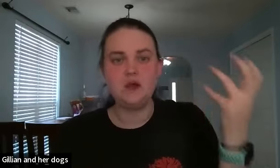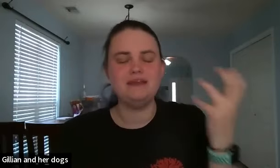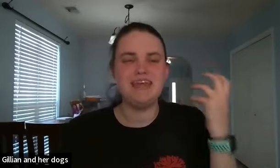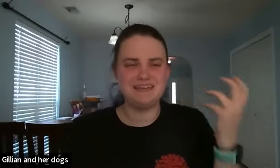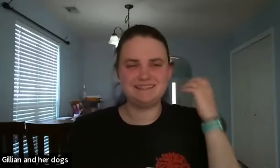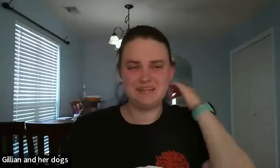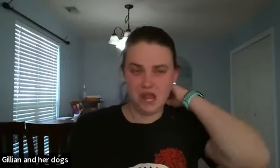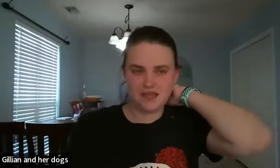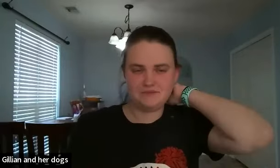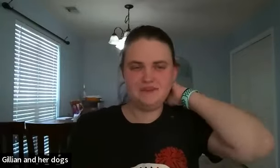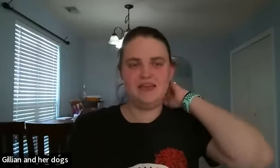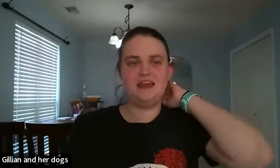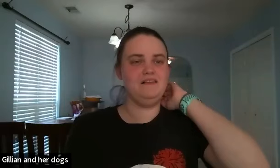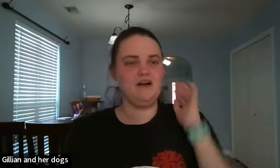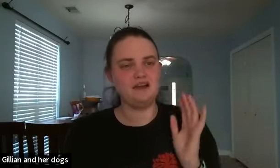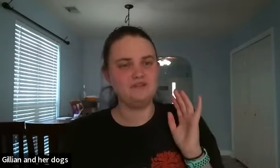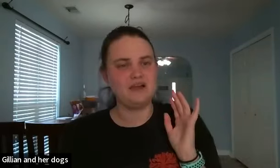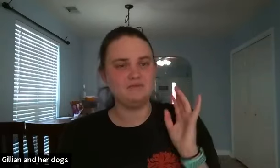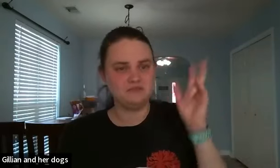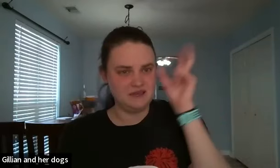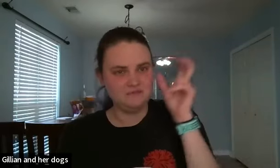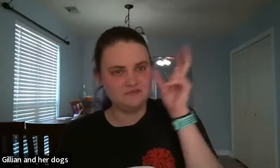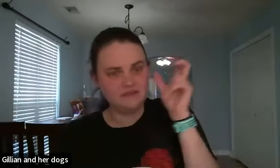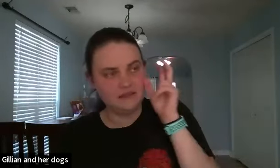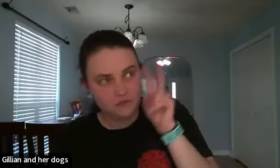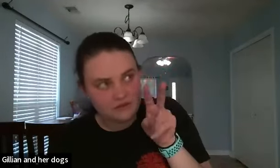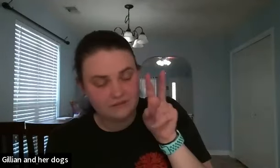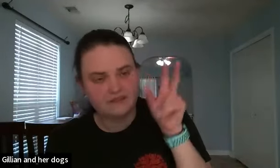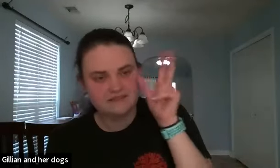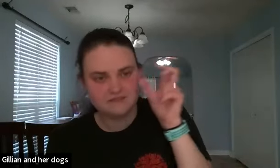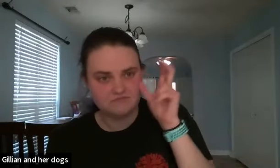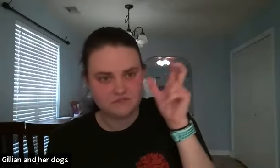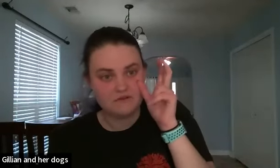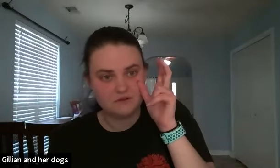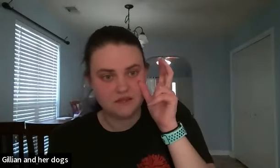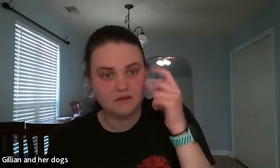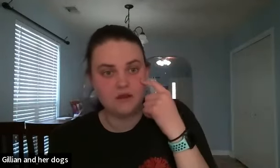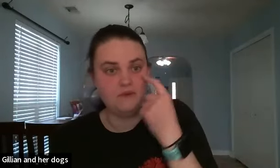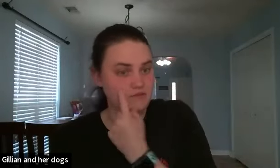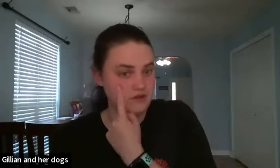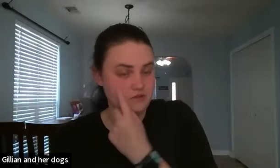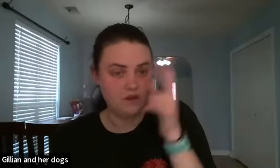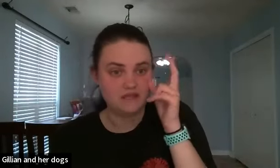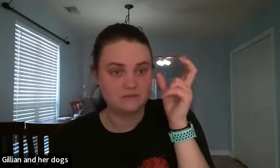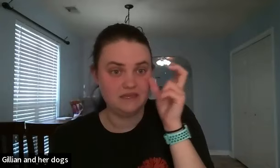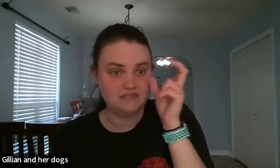it takes time and a lot of like receptively, like look, like that's the sign for like looking through your eyes, like paying